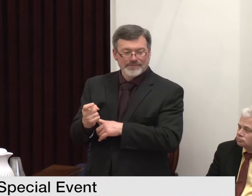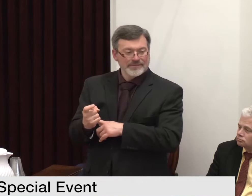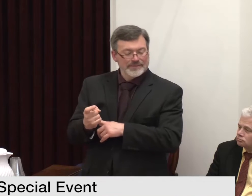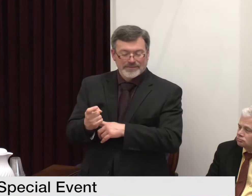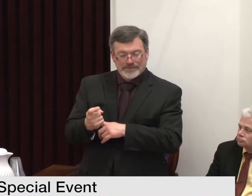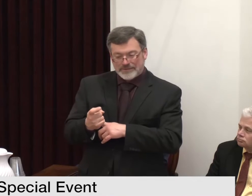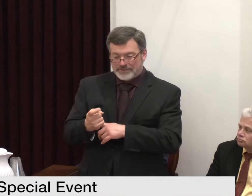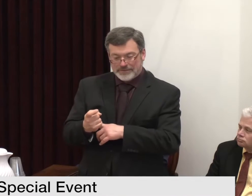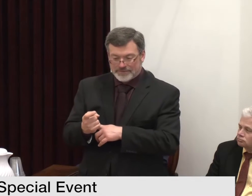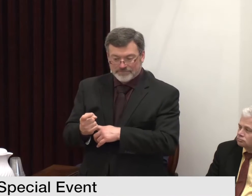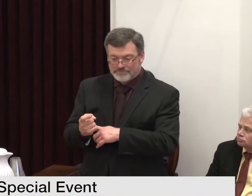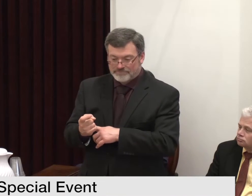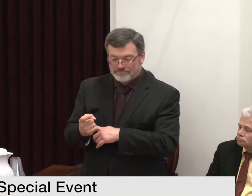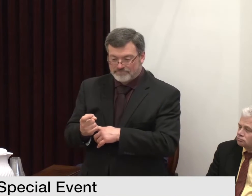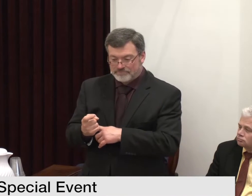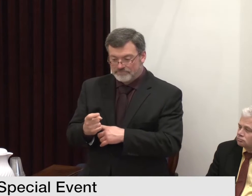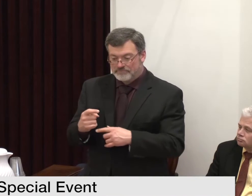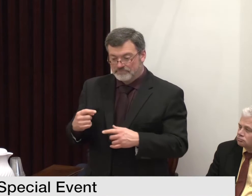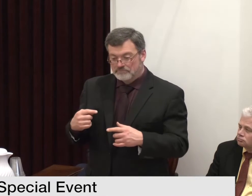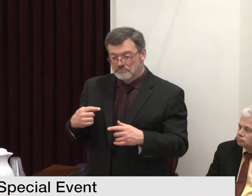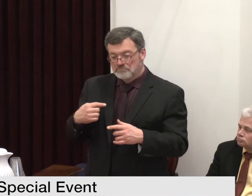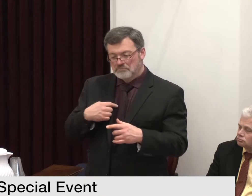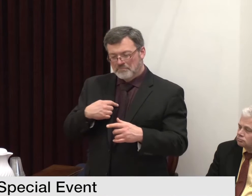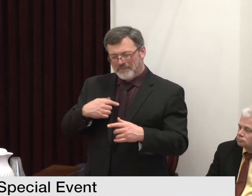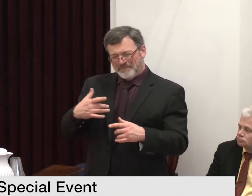I believe there is a better way.